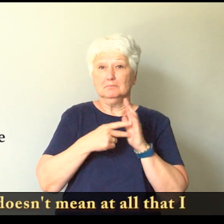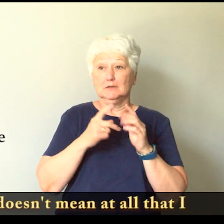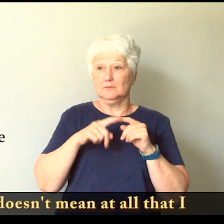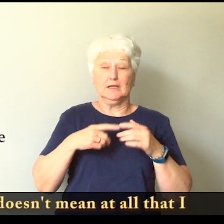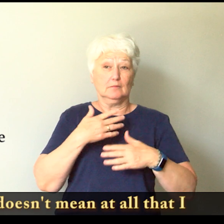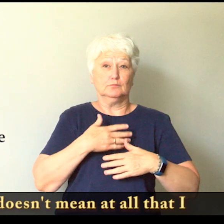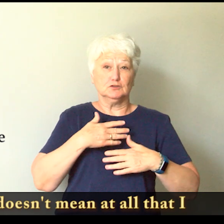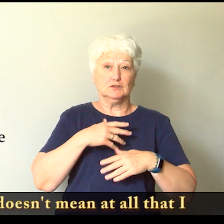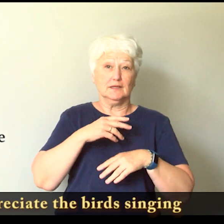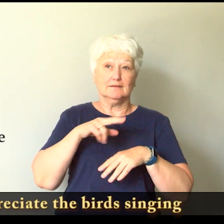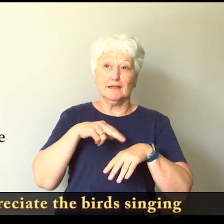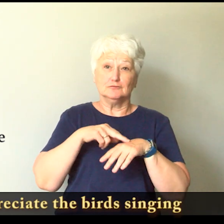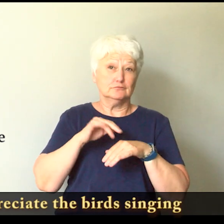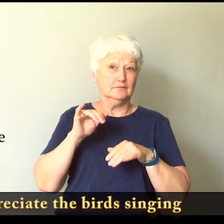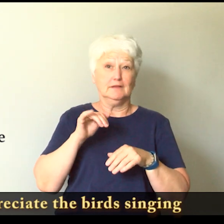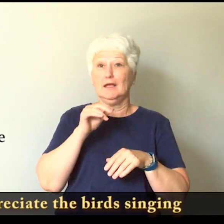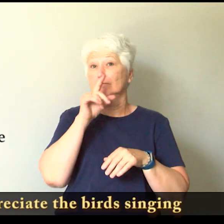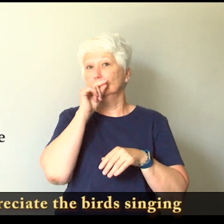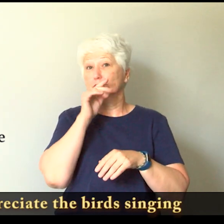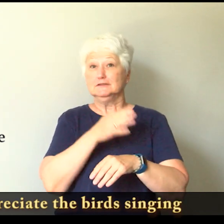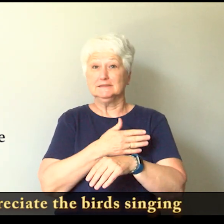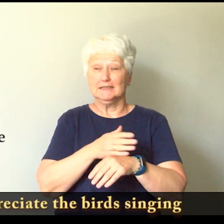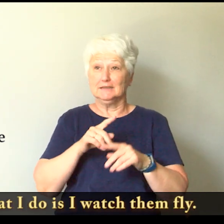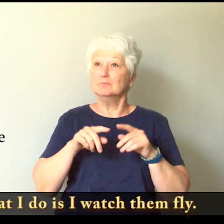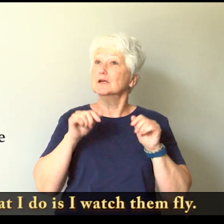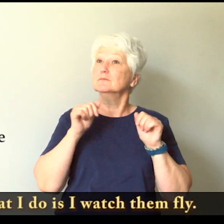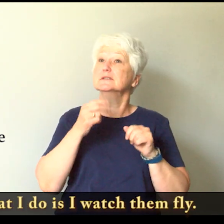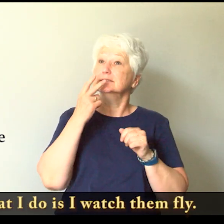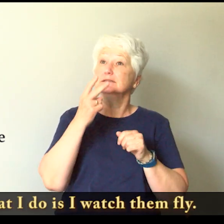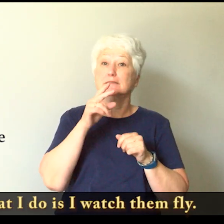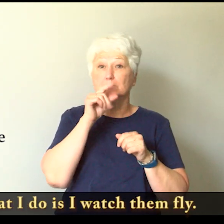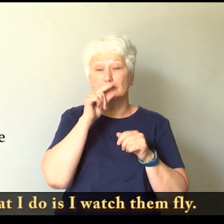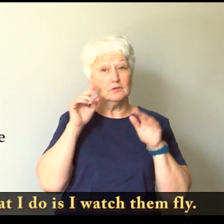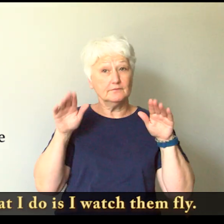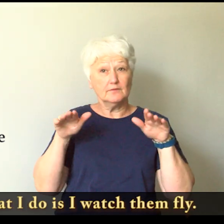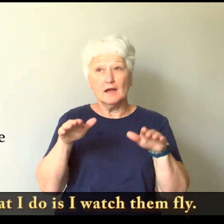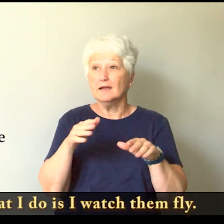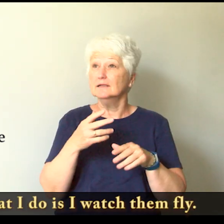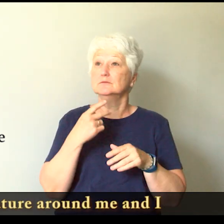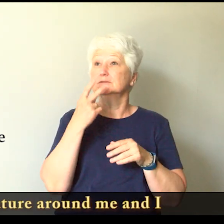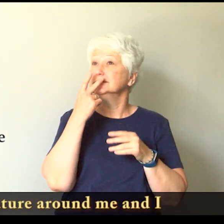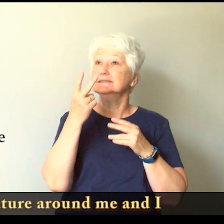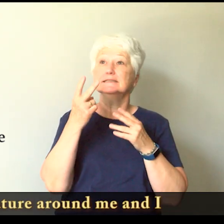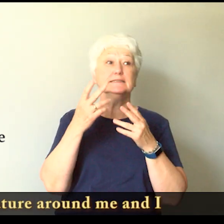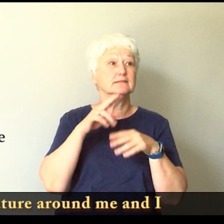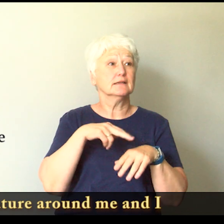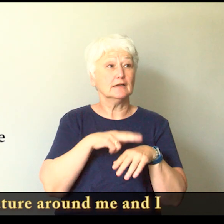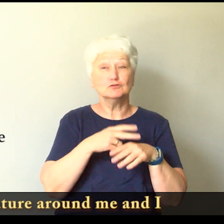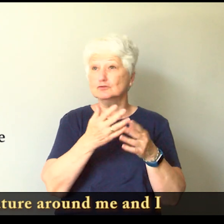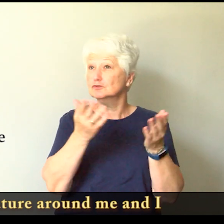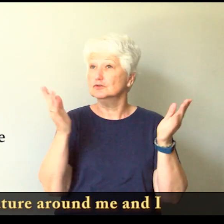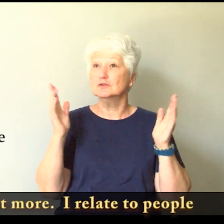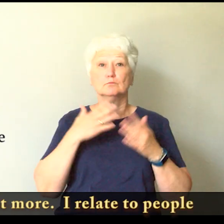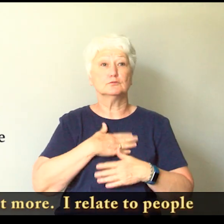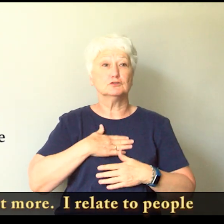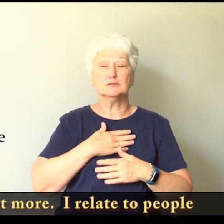doesn't mean at all that I can't appreciate the birds singing because what I do is I watch them fly. I see nature around me and I appreciate it more.